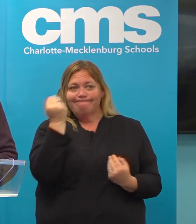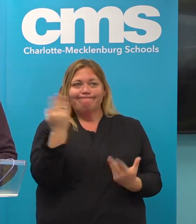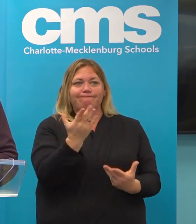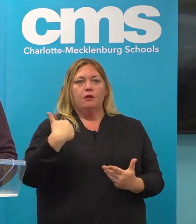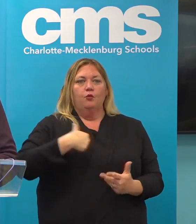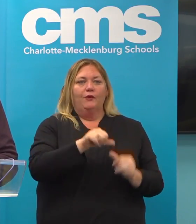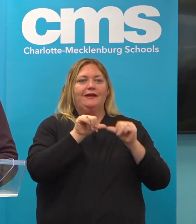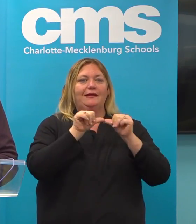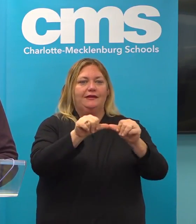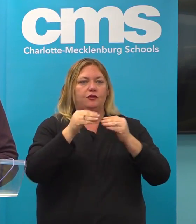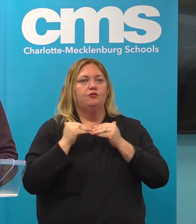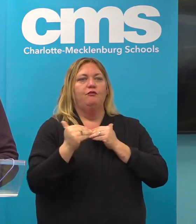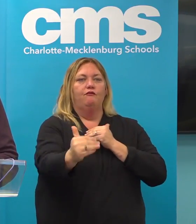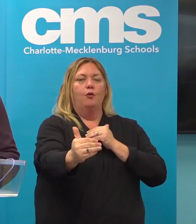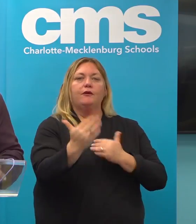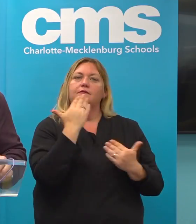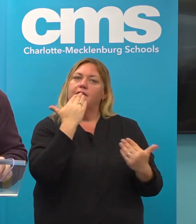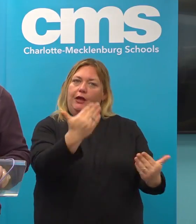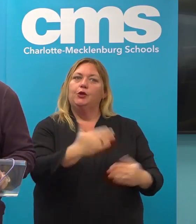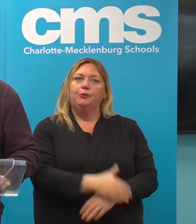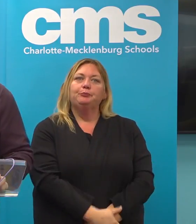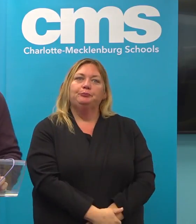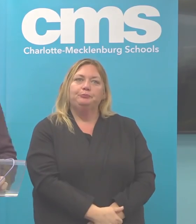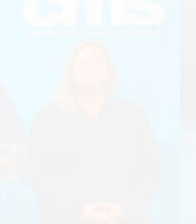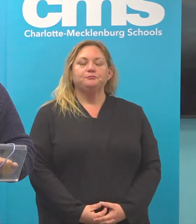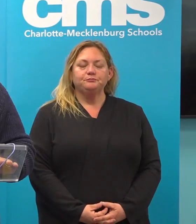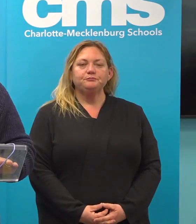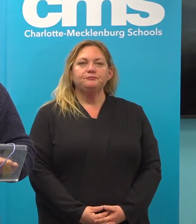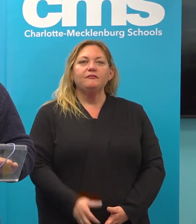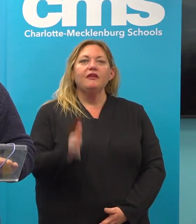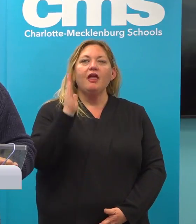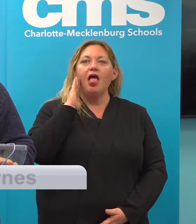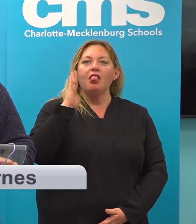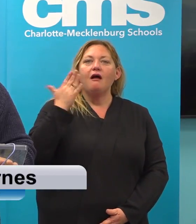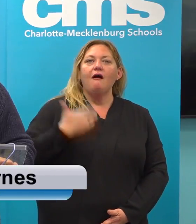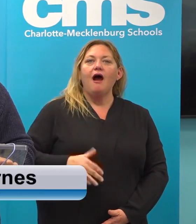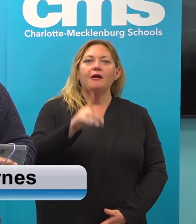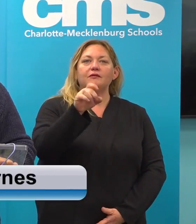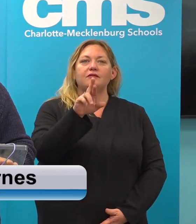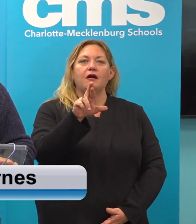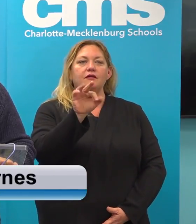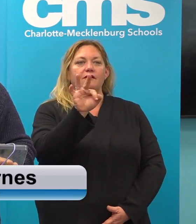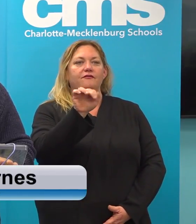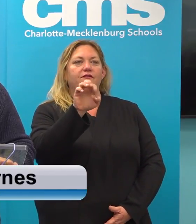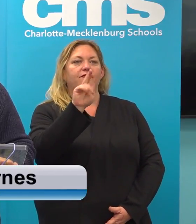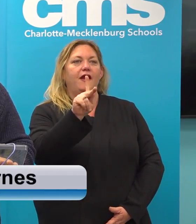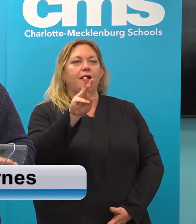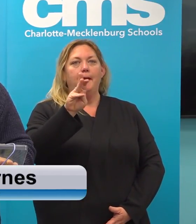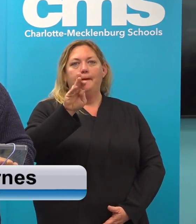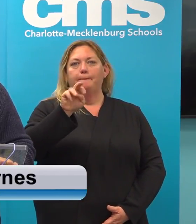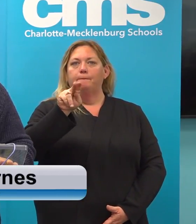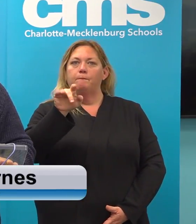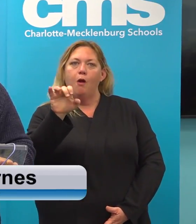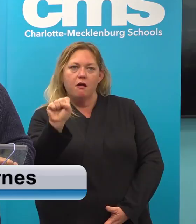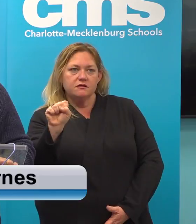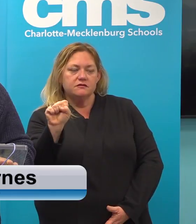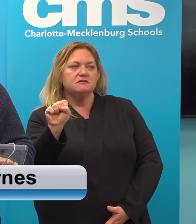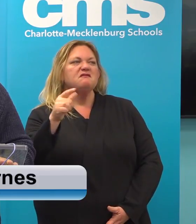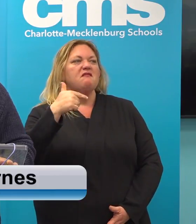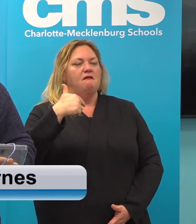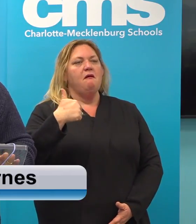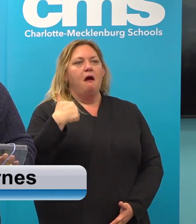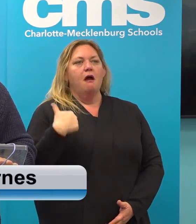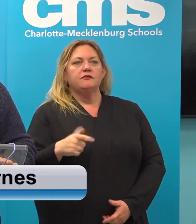as we continue to go forward. Thank you. Hello, I'm Dr. Frank Barnes, and I serve as our district's Chief Equity